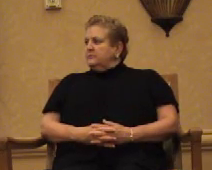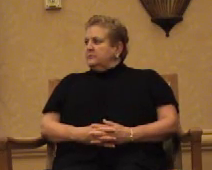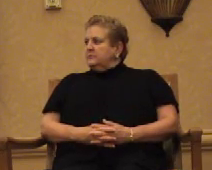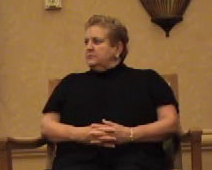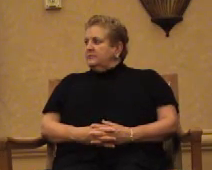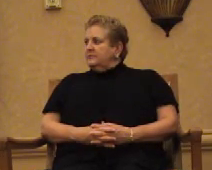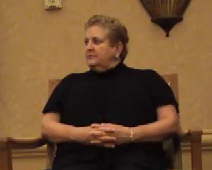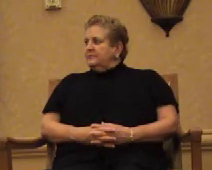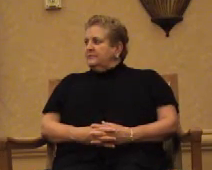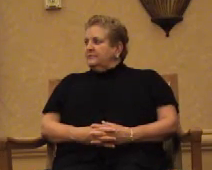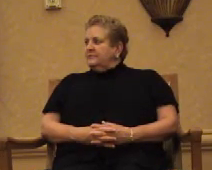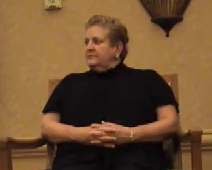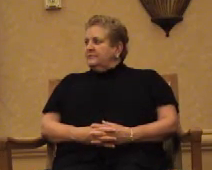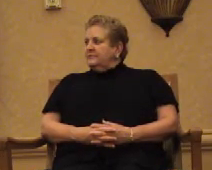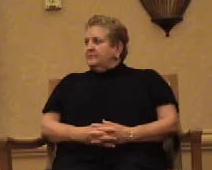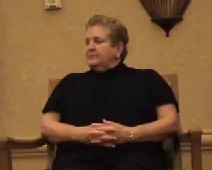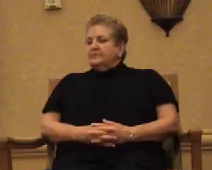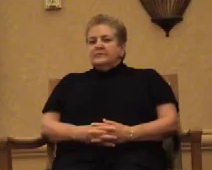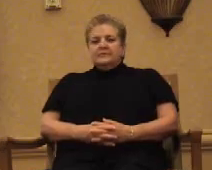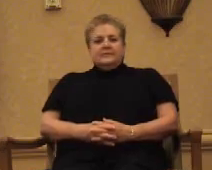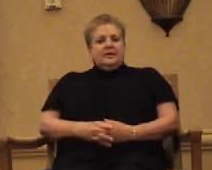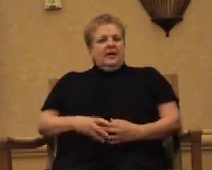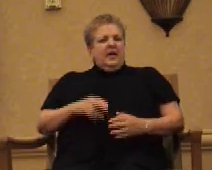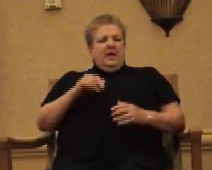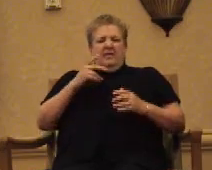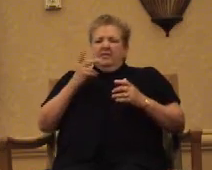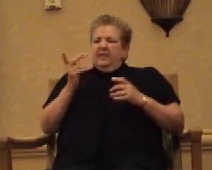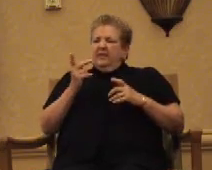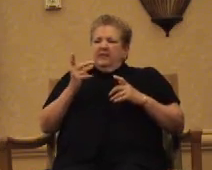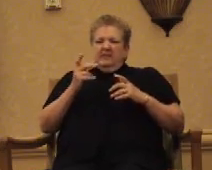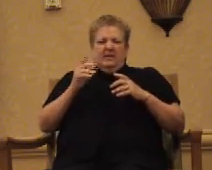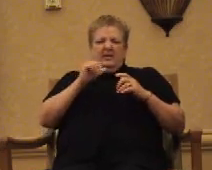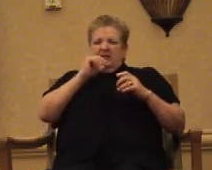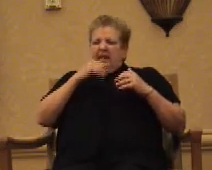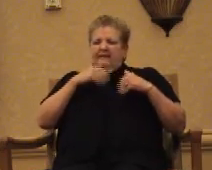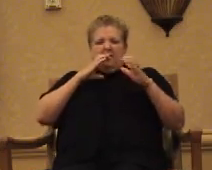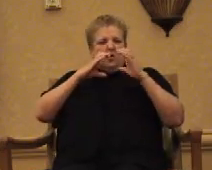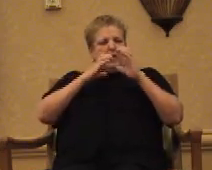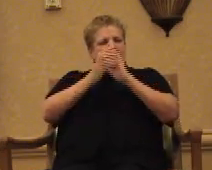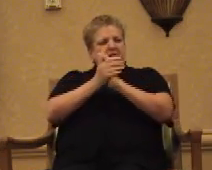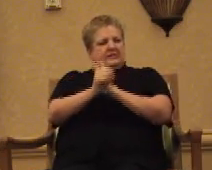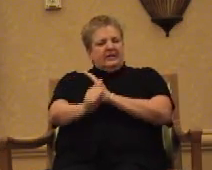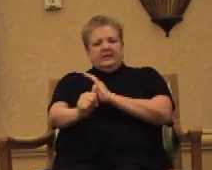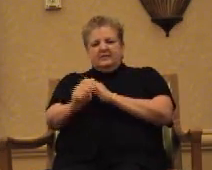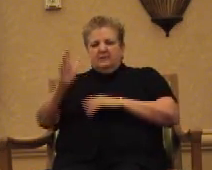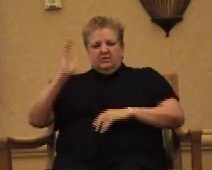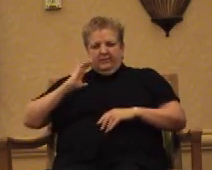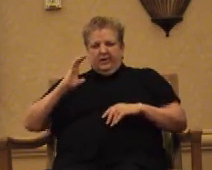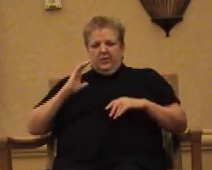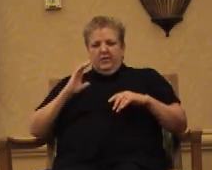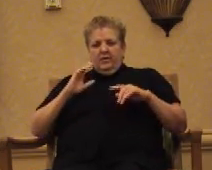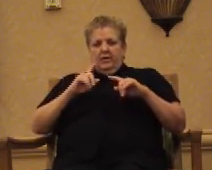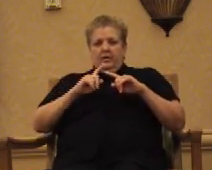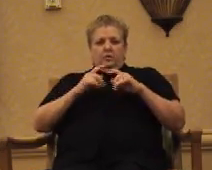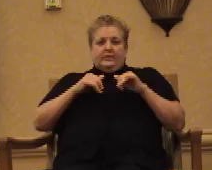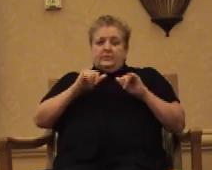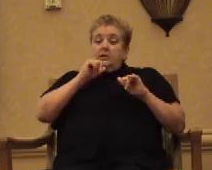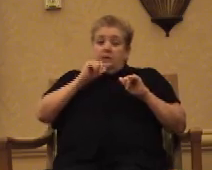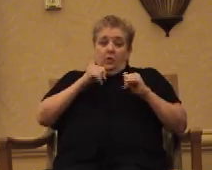And they didn't have communication skills in those days. We still don't in my family, but we're doing the best we can. They didn't sit the kids